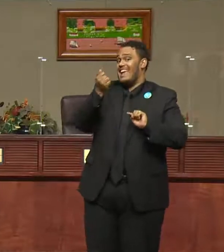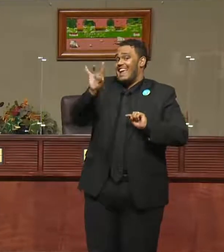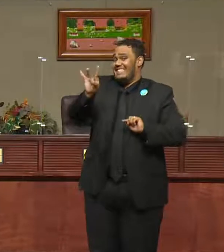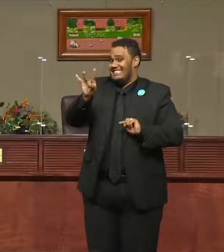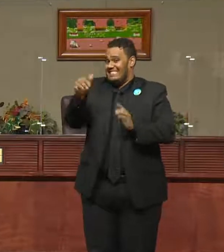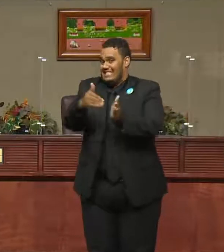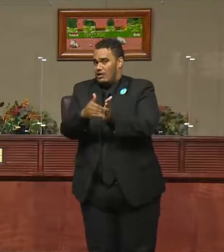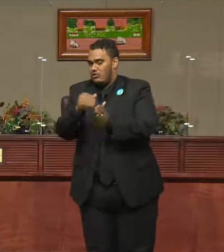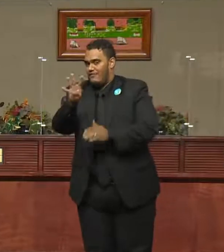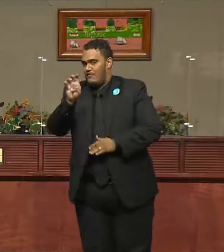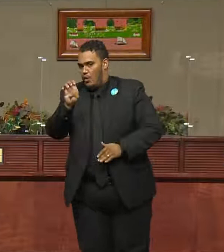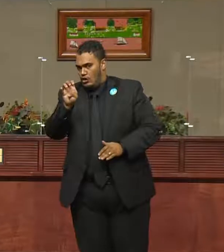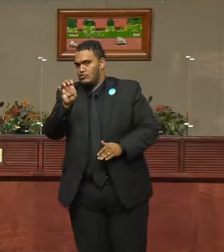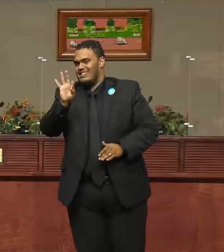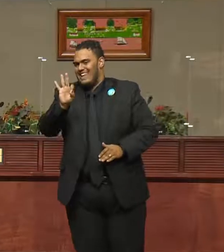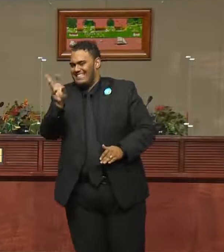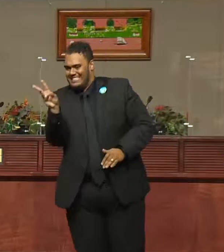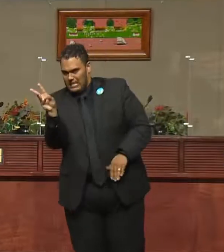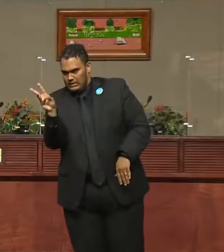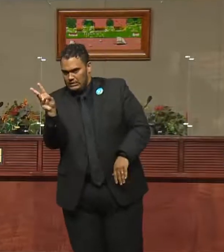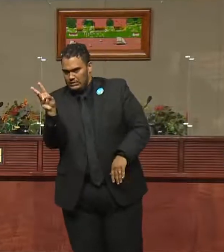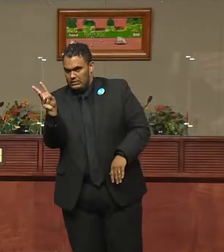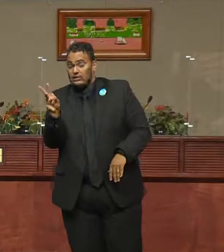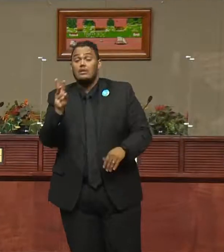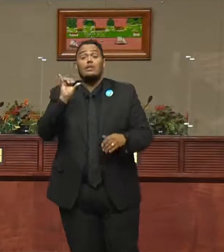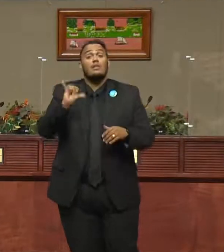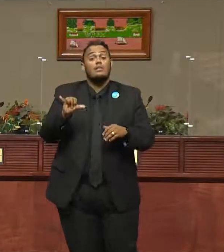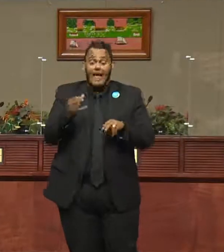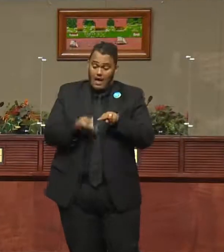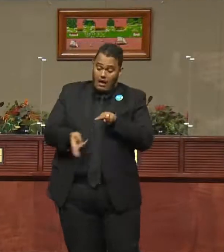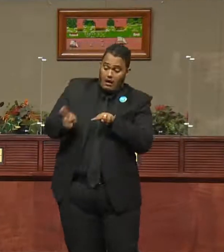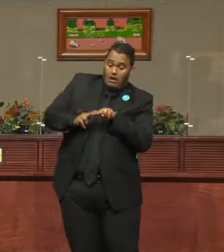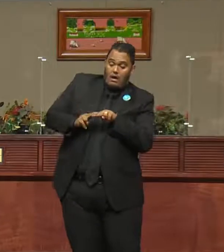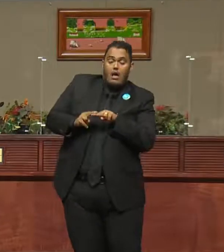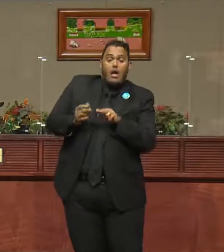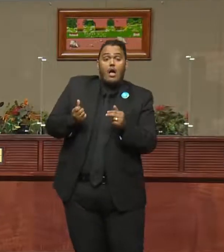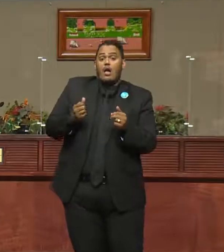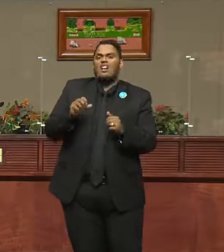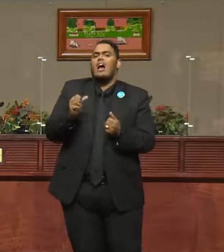818,496. And that is an increment of